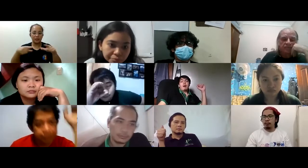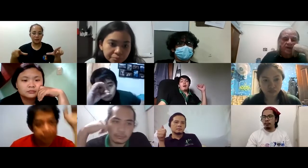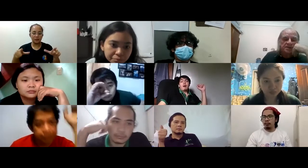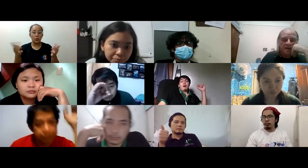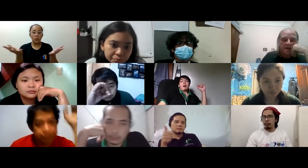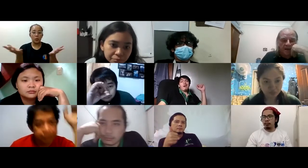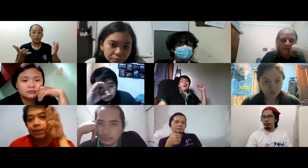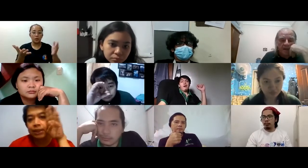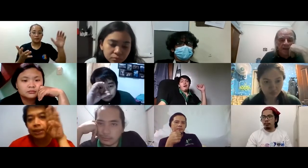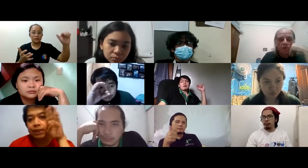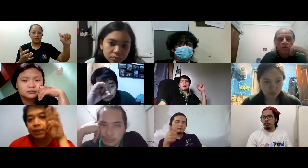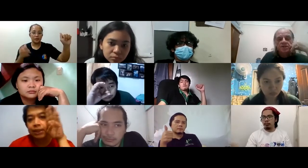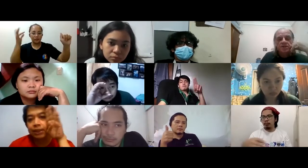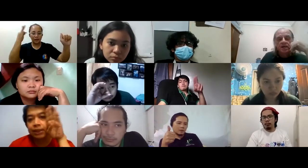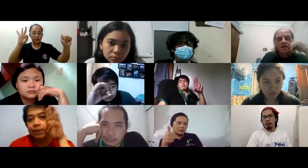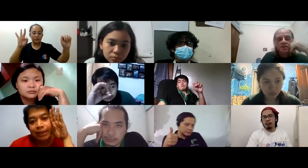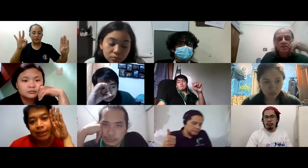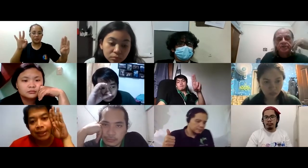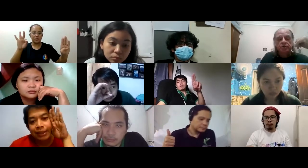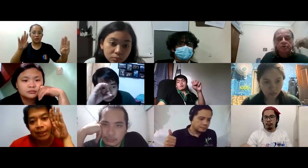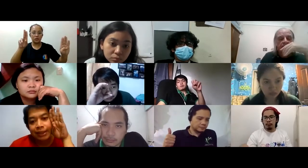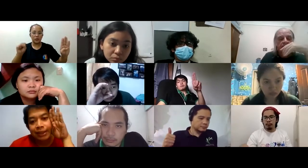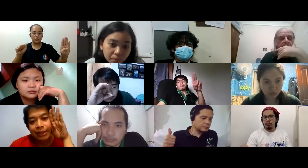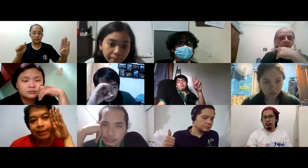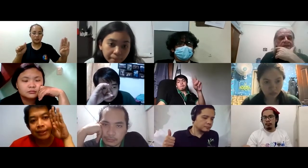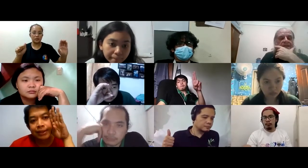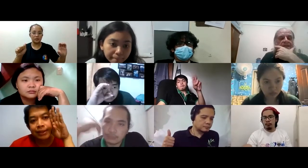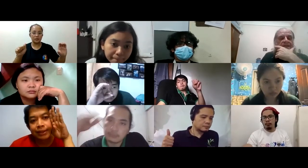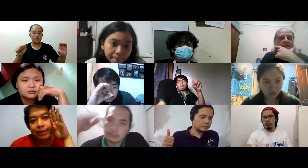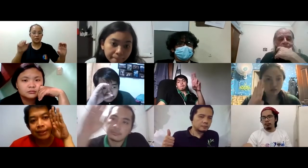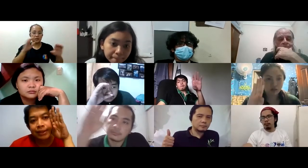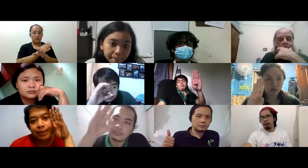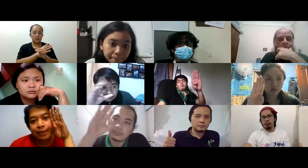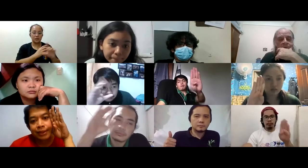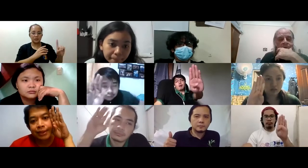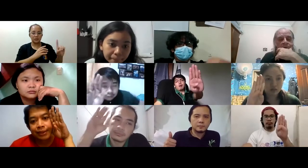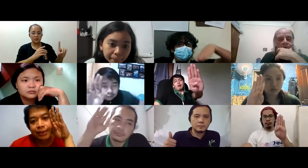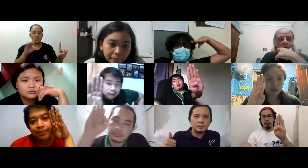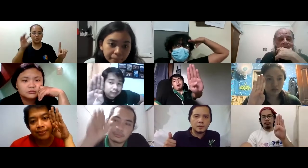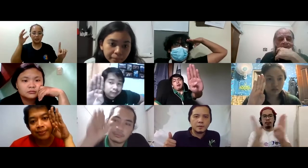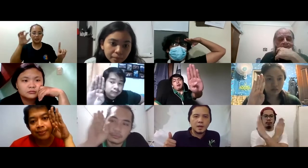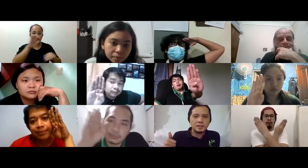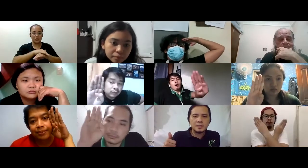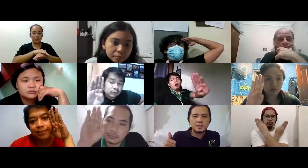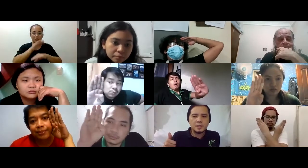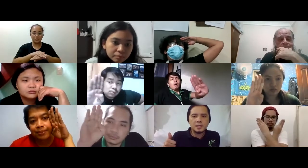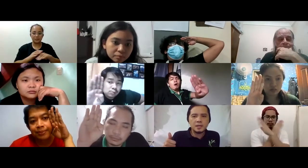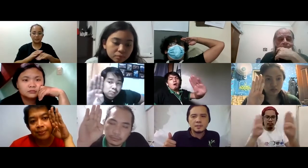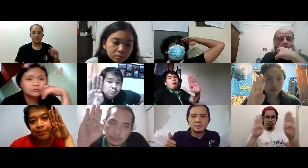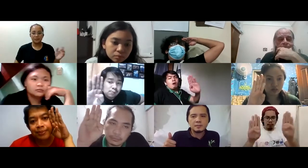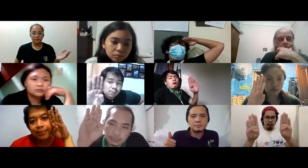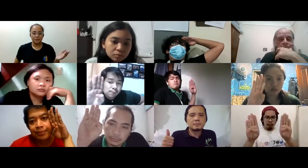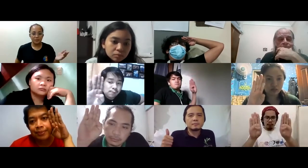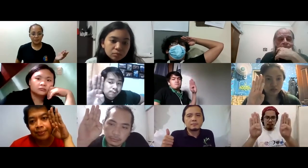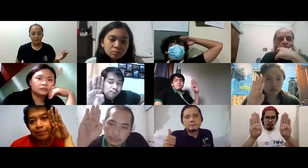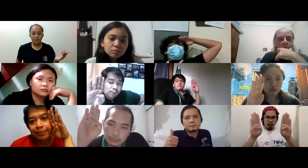France, B, USA, C, Germany, D, England. I see B's.